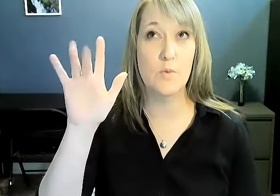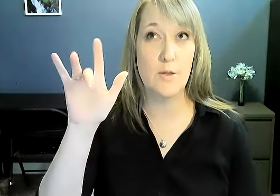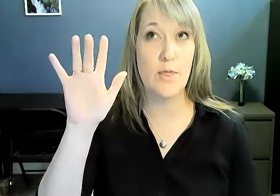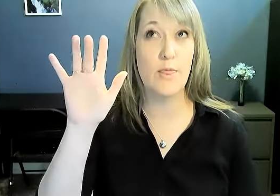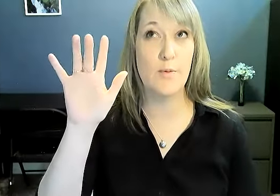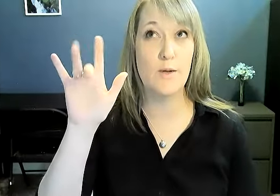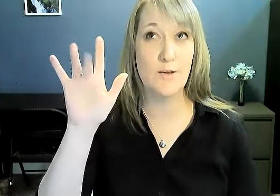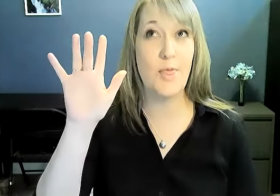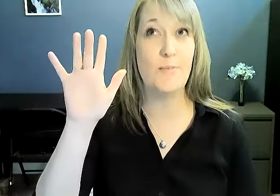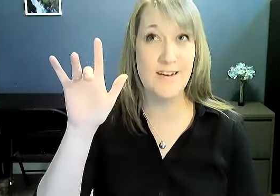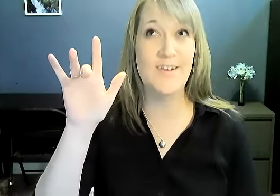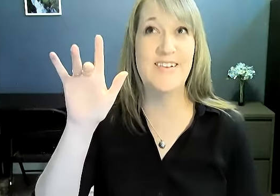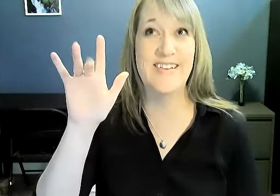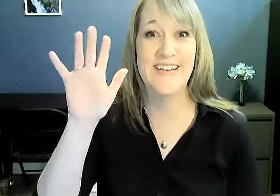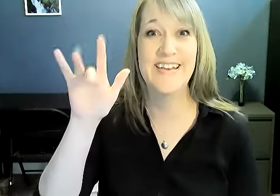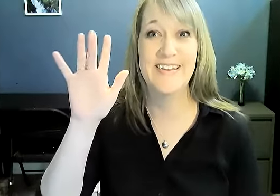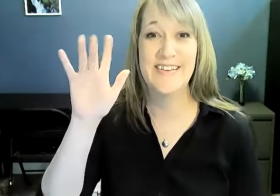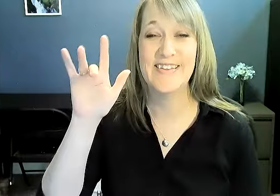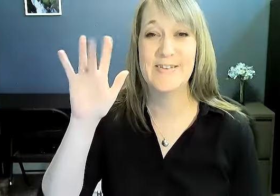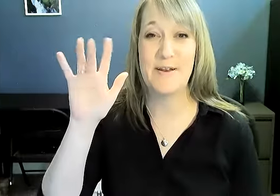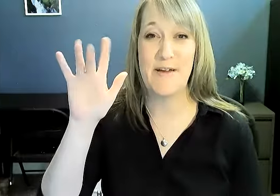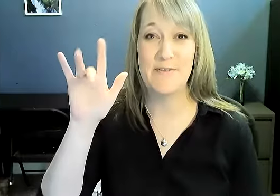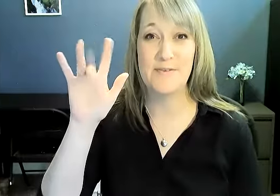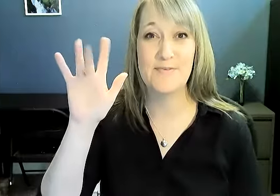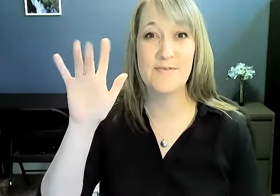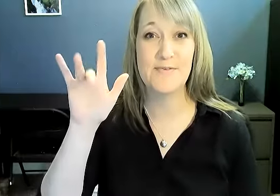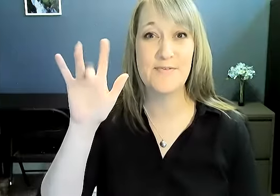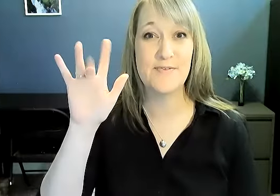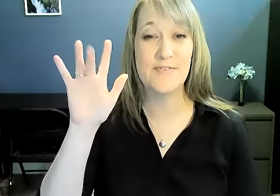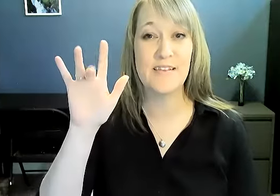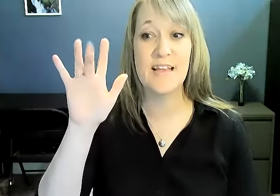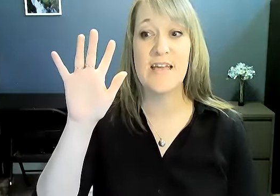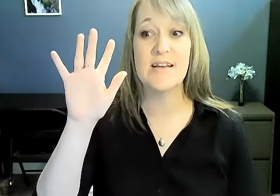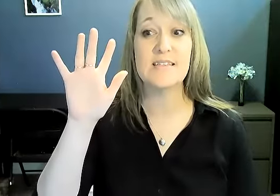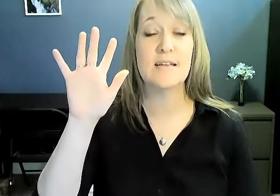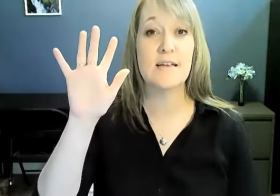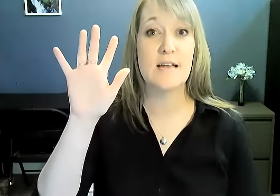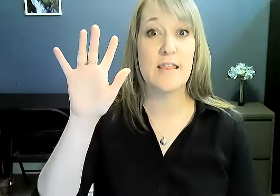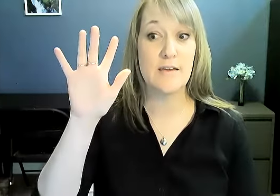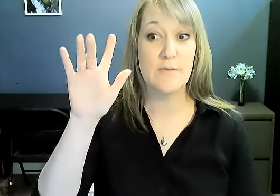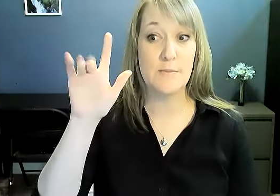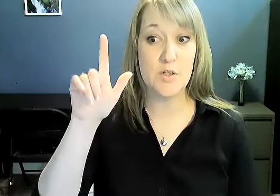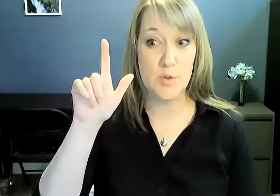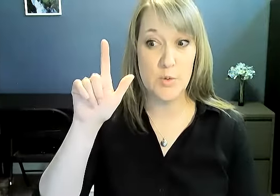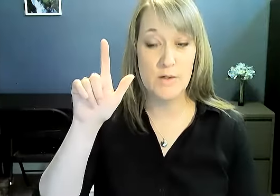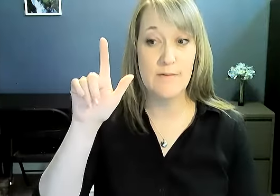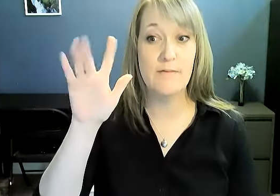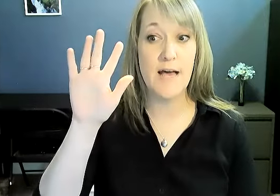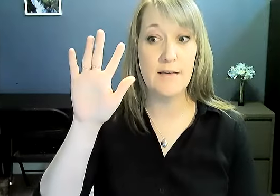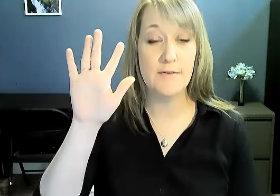wiggle the middle. 25. And that's, I think, from 2, 5,